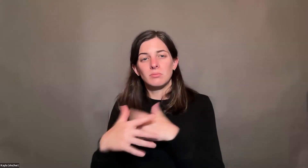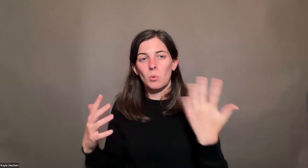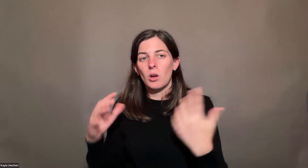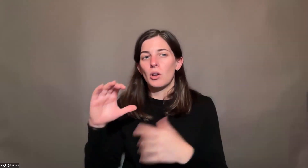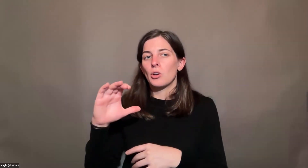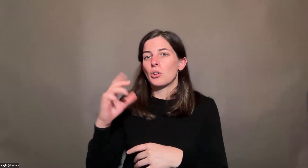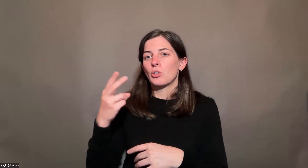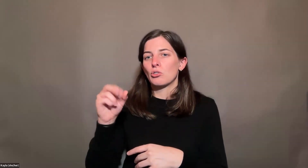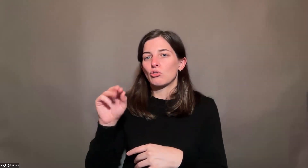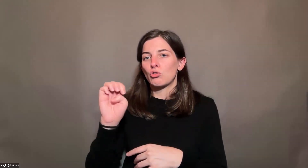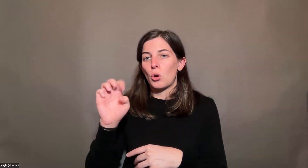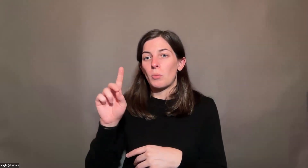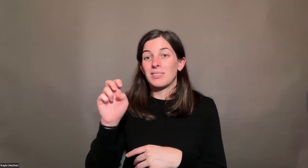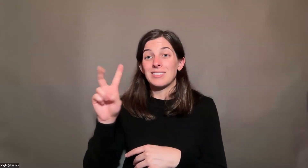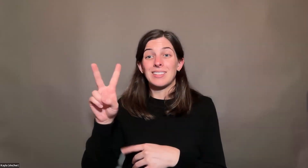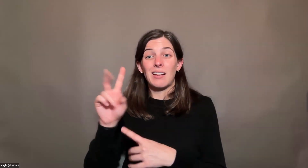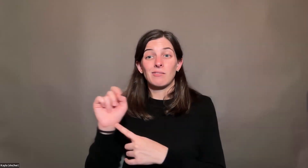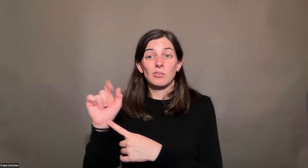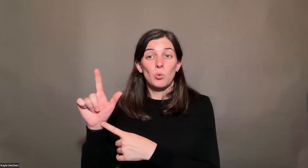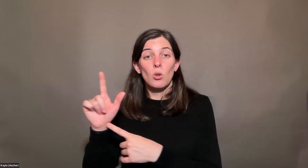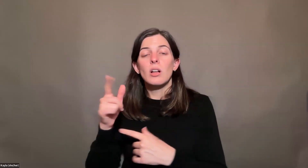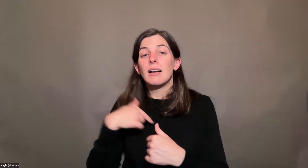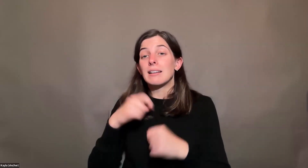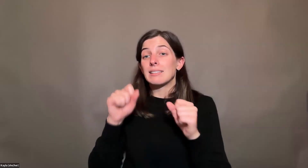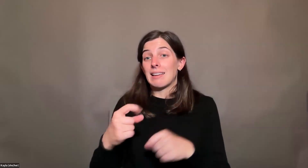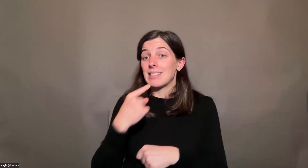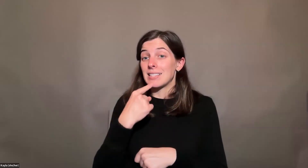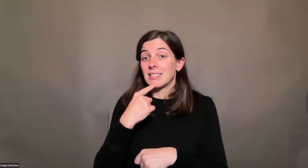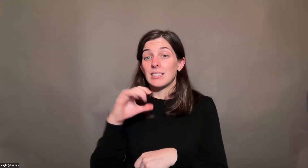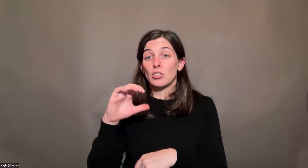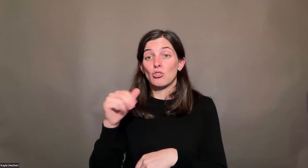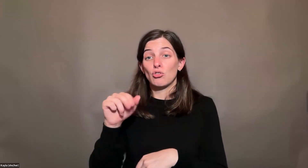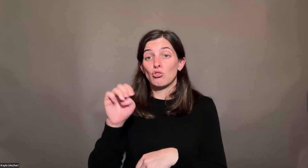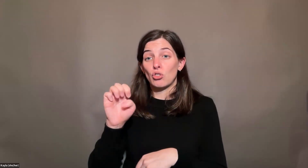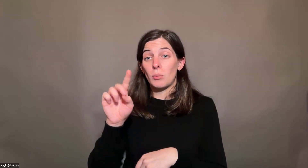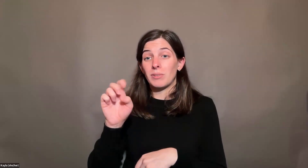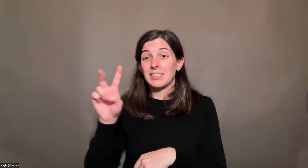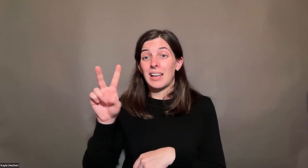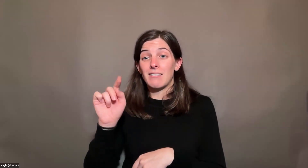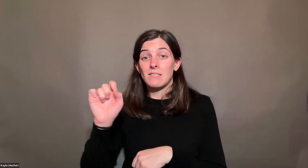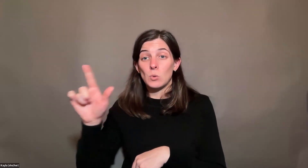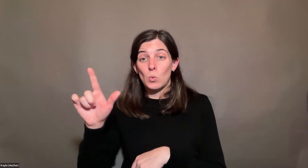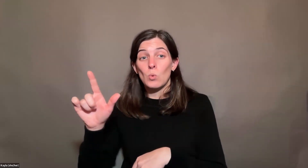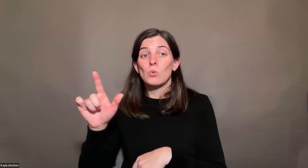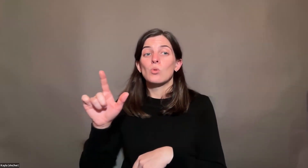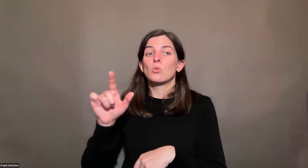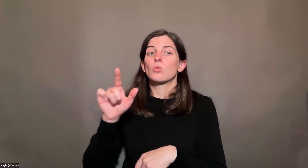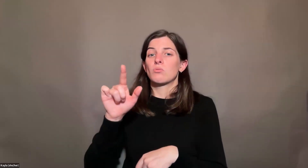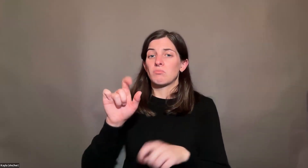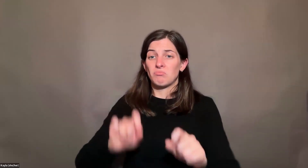can say. In the Chrome DevTools, open the Chrome DevTools Lighthouse. I can choose desktop or mobile. I can